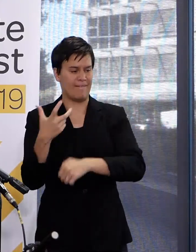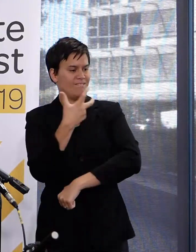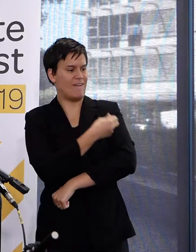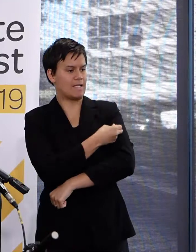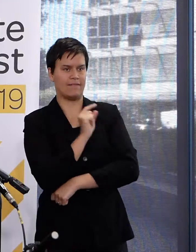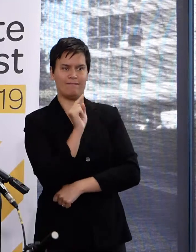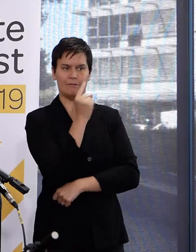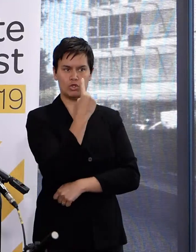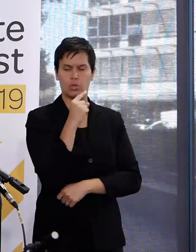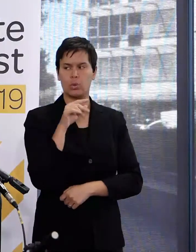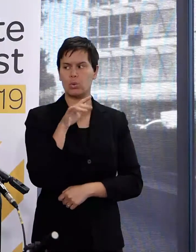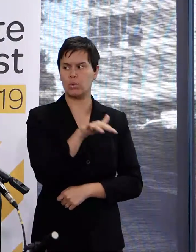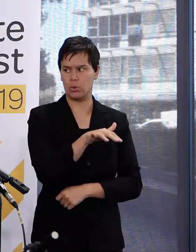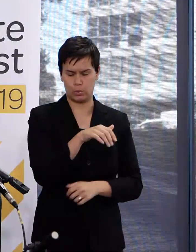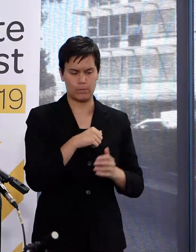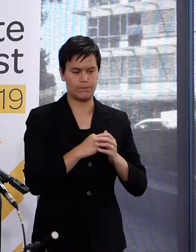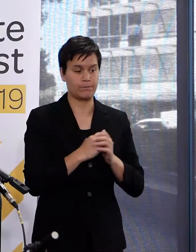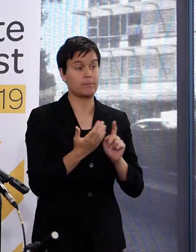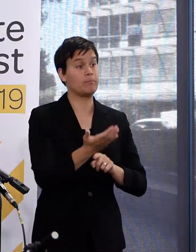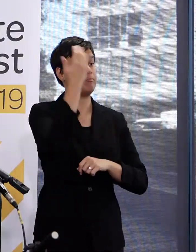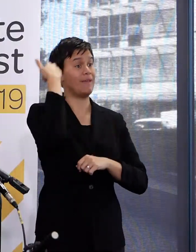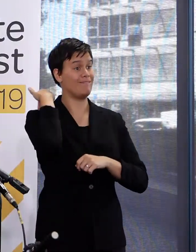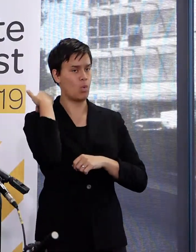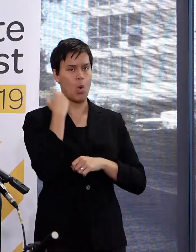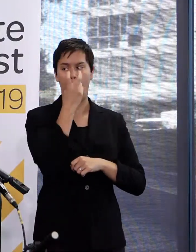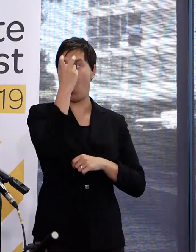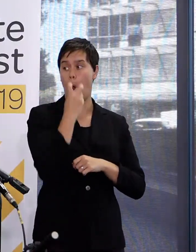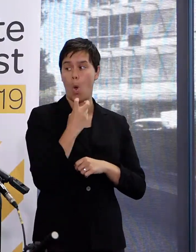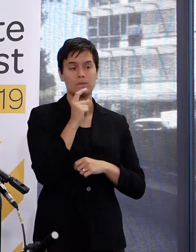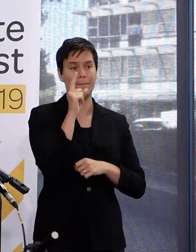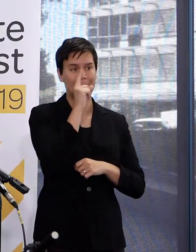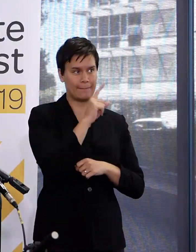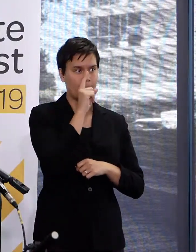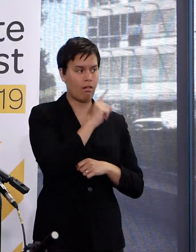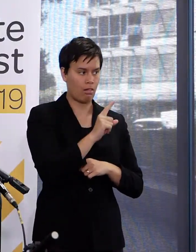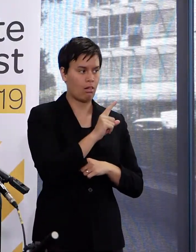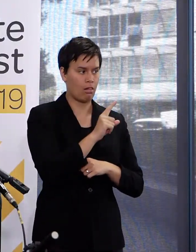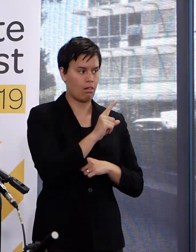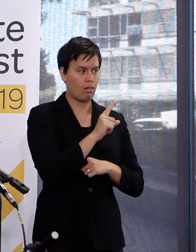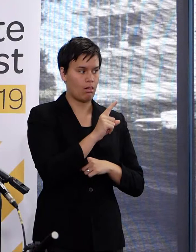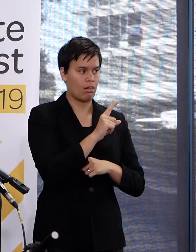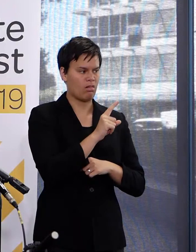said group them with the border workers and with that